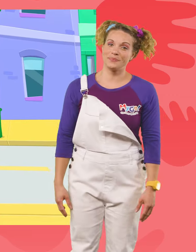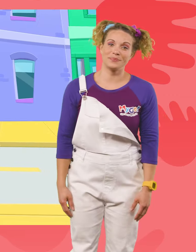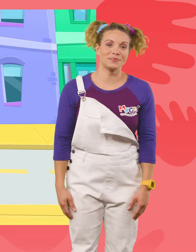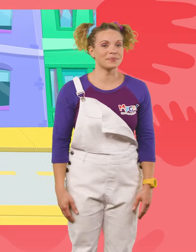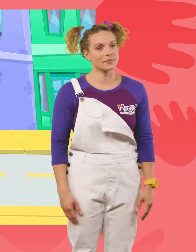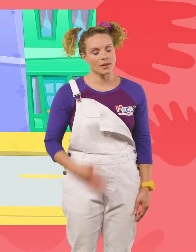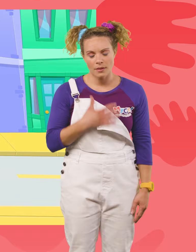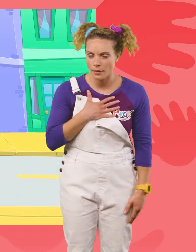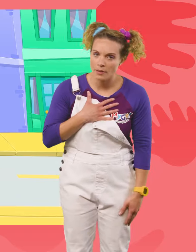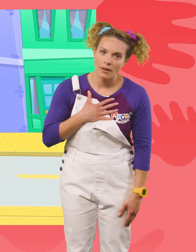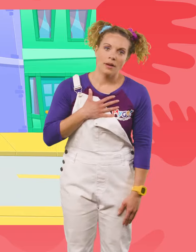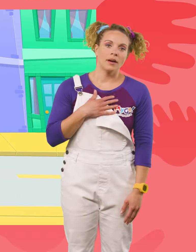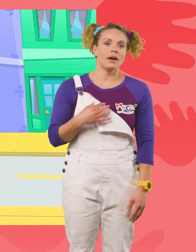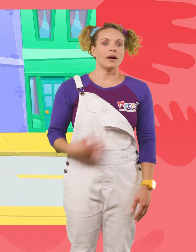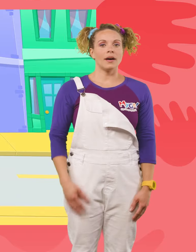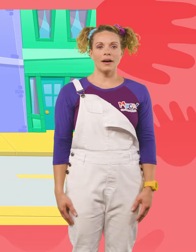Oh.